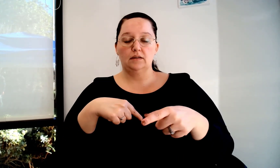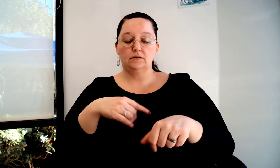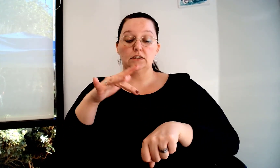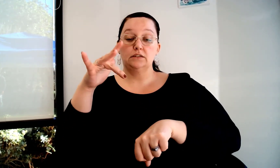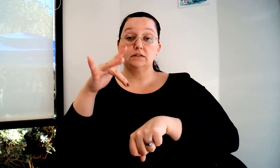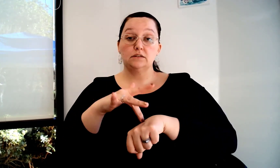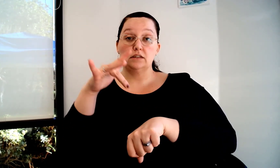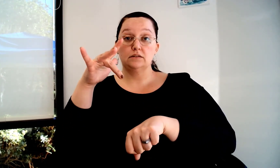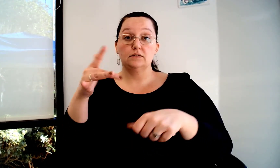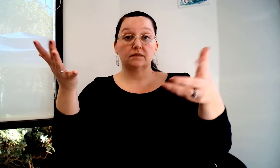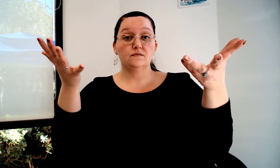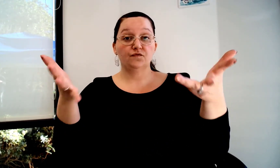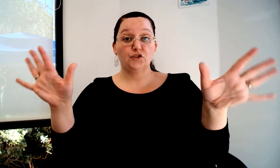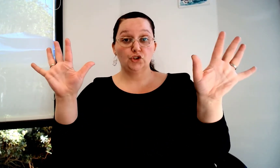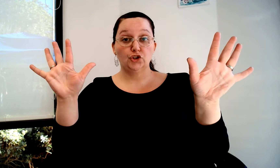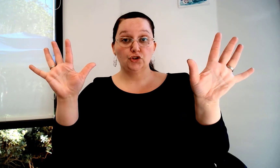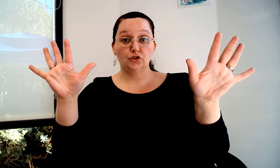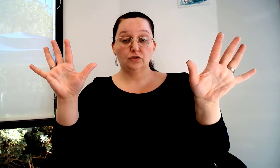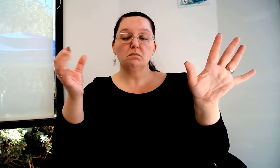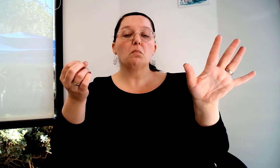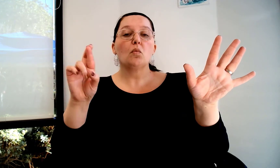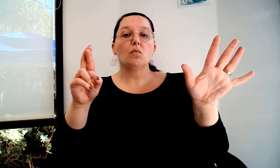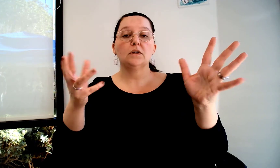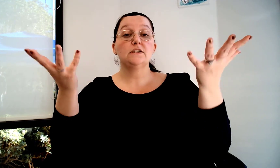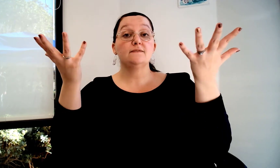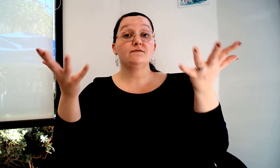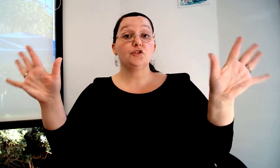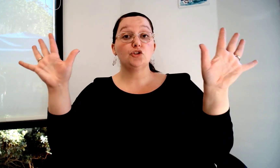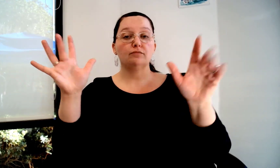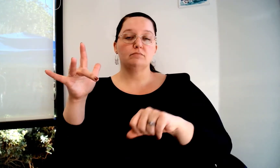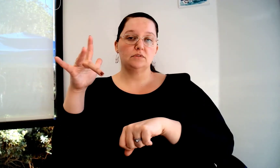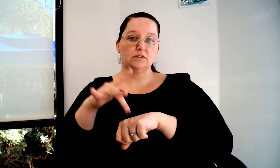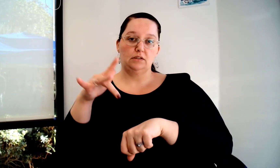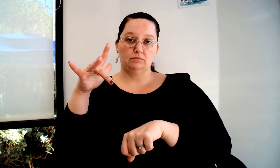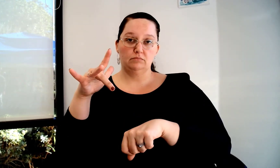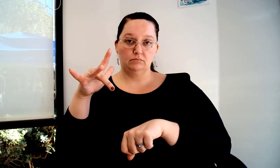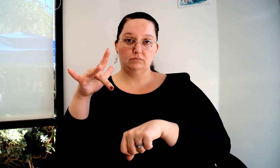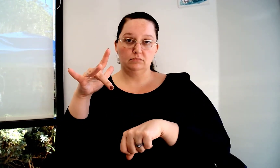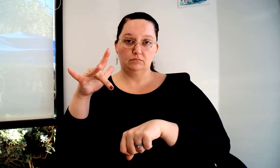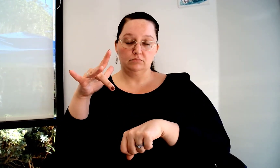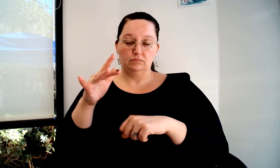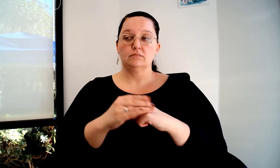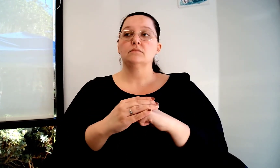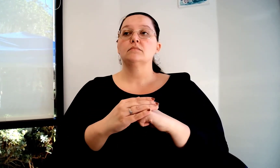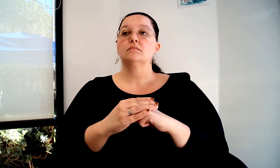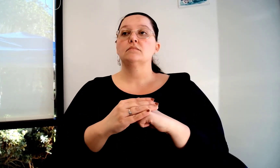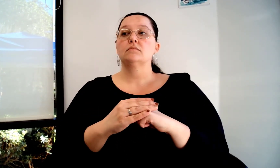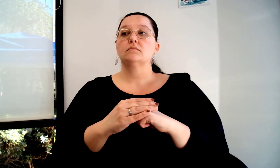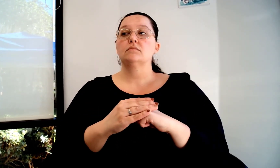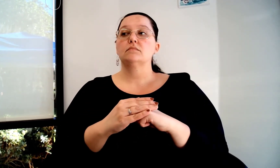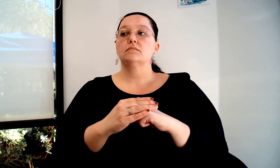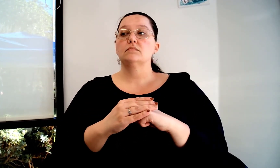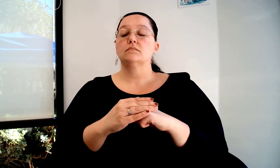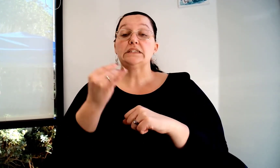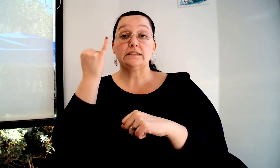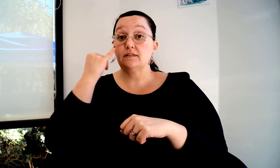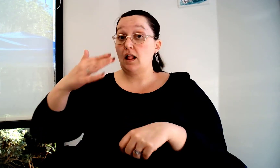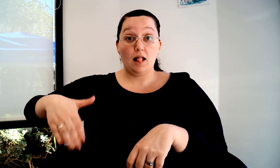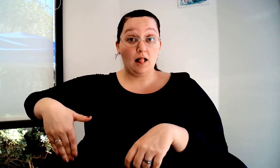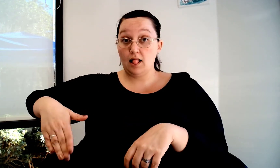To say you've been to somewhere, you can sign touch and then finish, or you can say finish and then touch. Touch, finish,